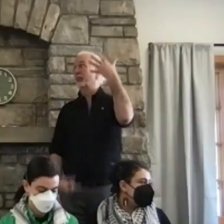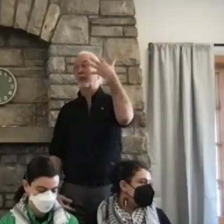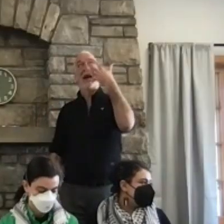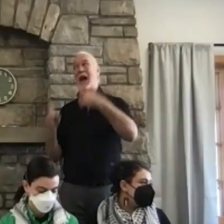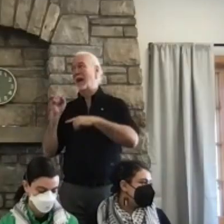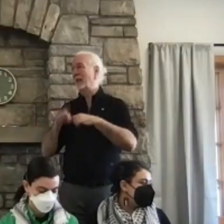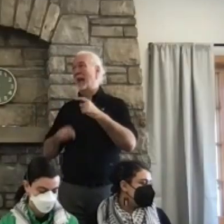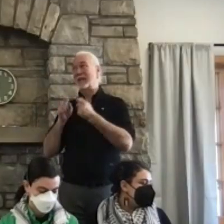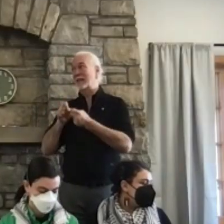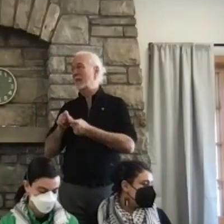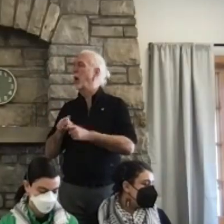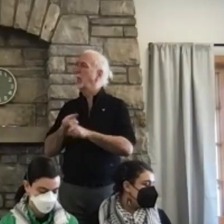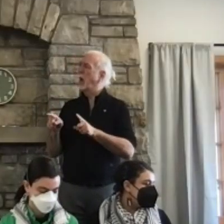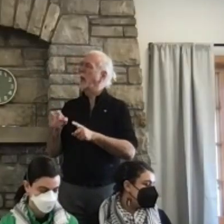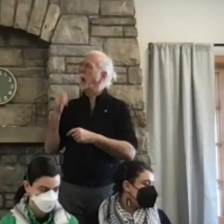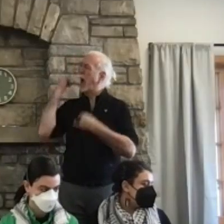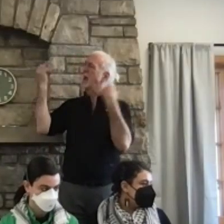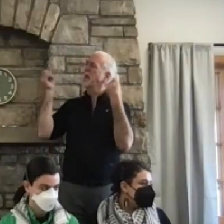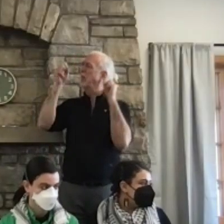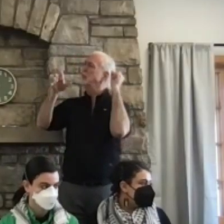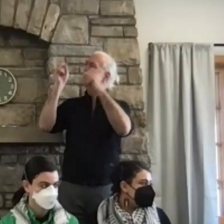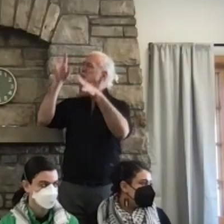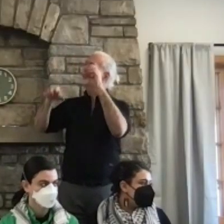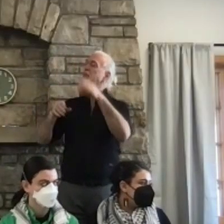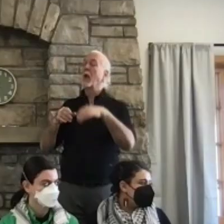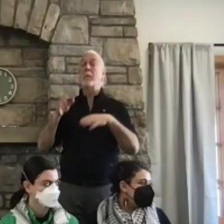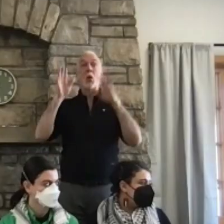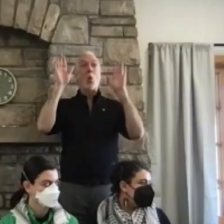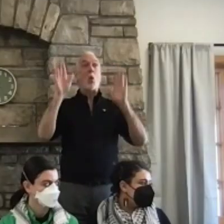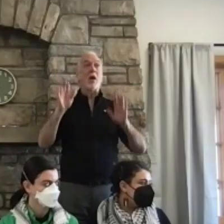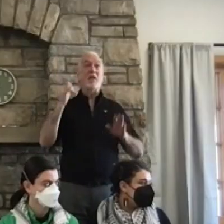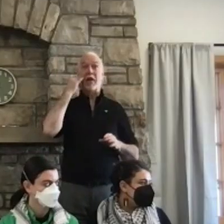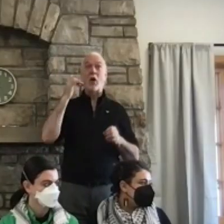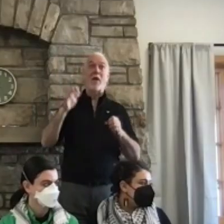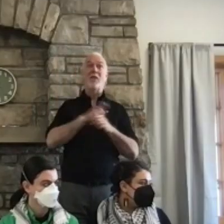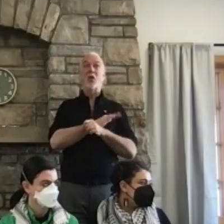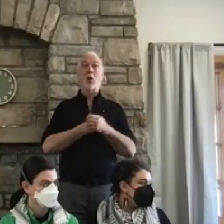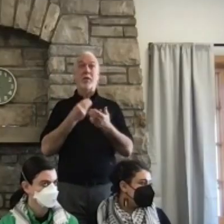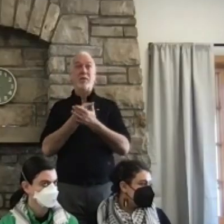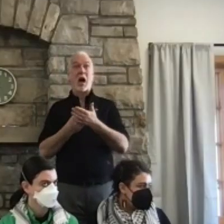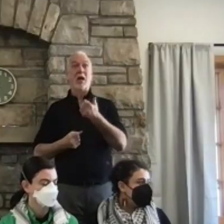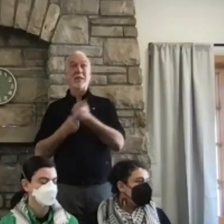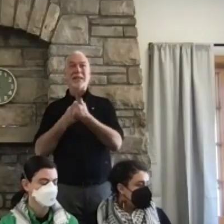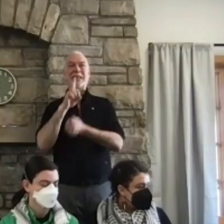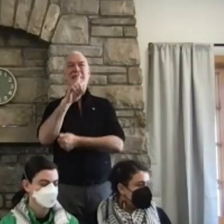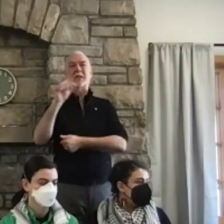but just some ideas. It would be wonderful if we can fully fund and enforce disability rights laws. So